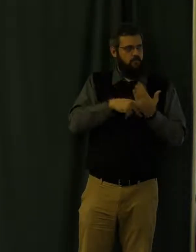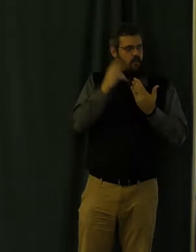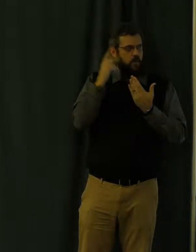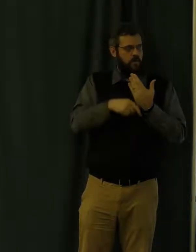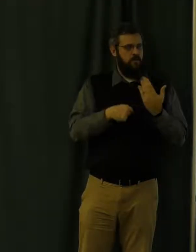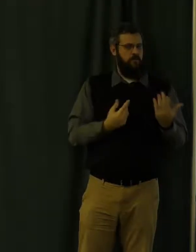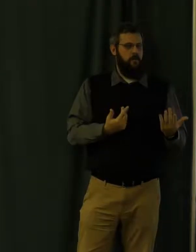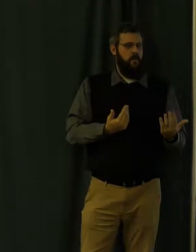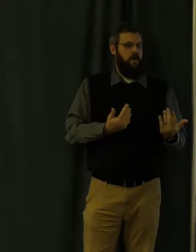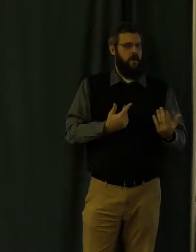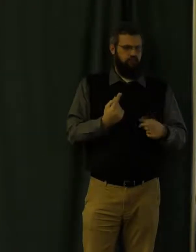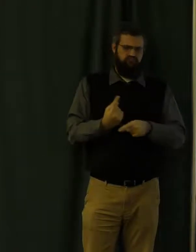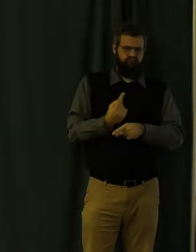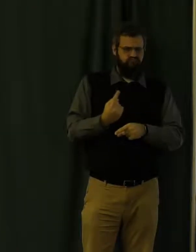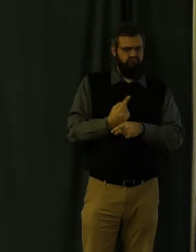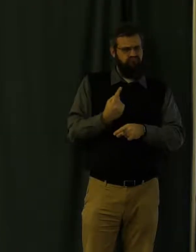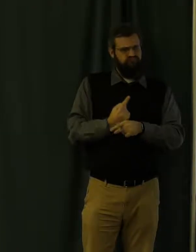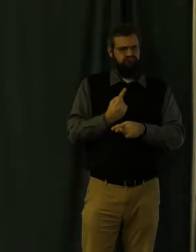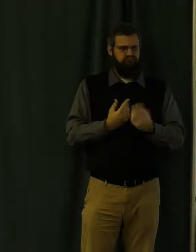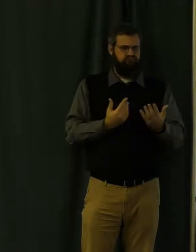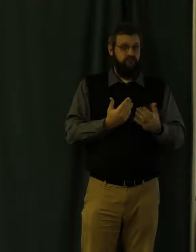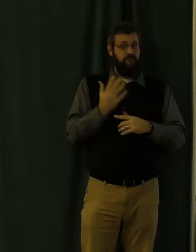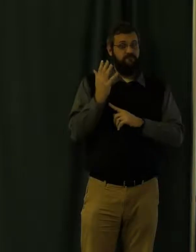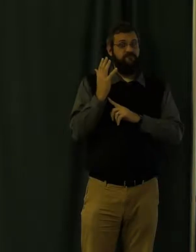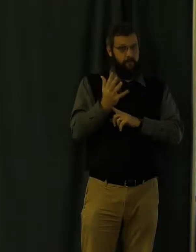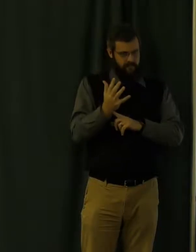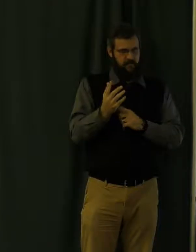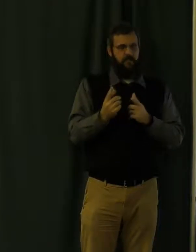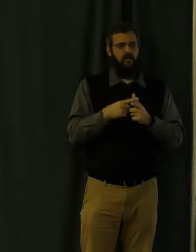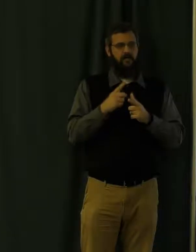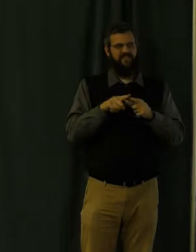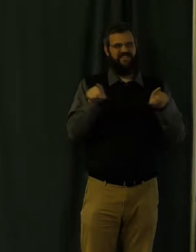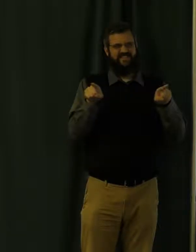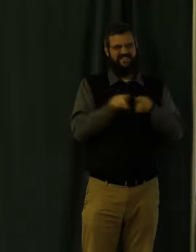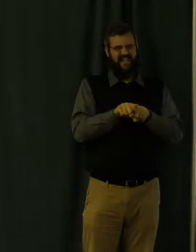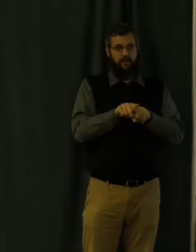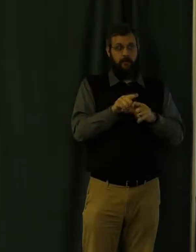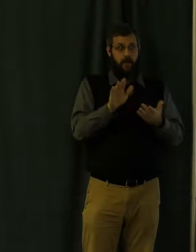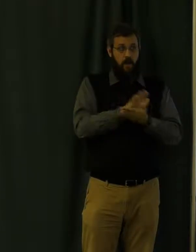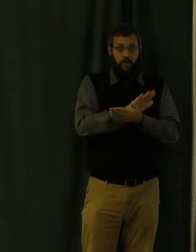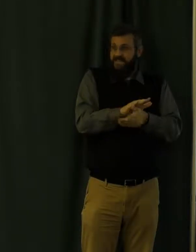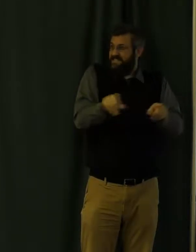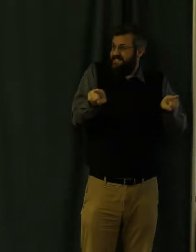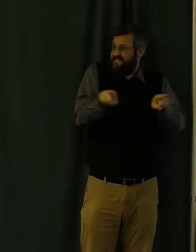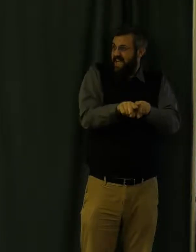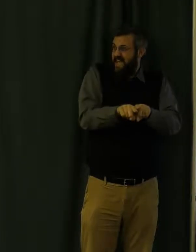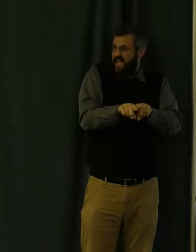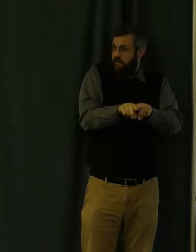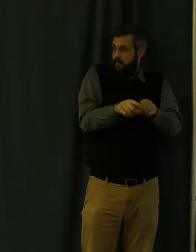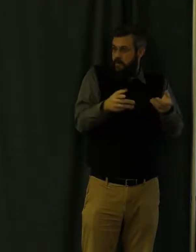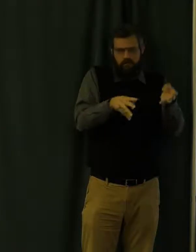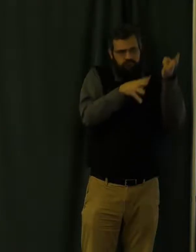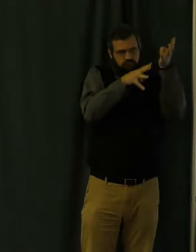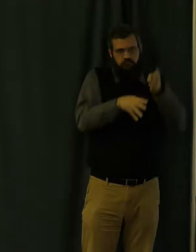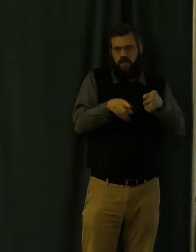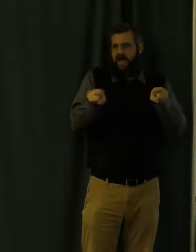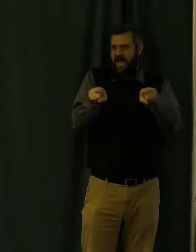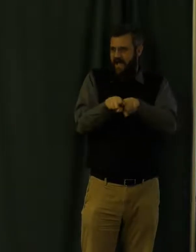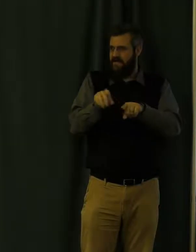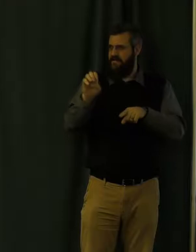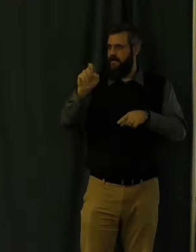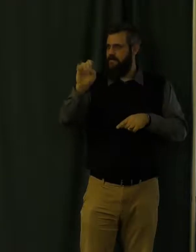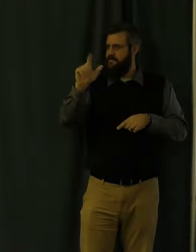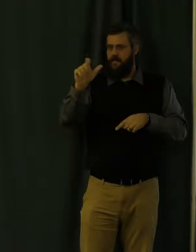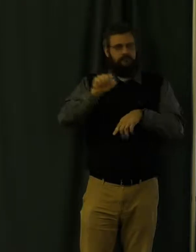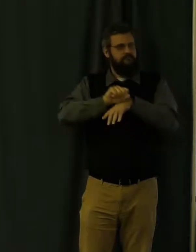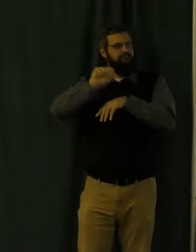waited an appropriate amount of time, like maybe 5 minutes. And then I took the same sheet I had just shared with her and did download as Excel, and I sent it to her in an email. She